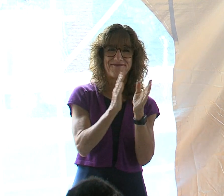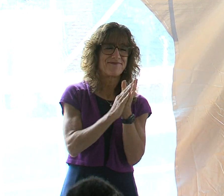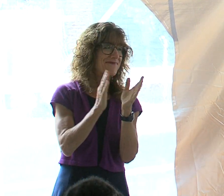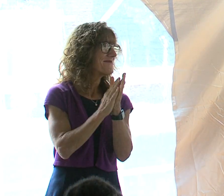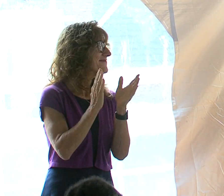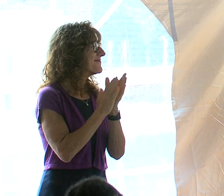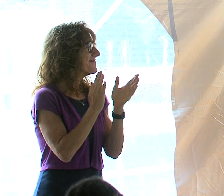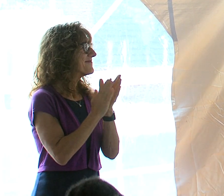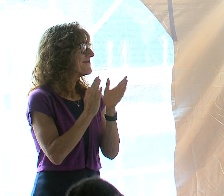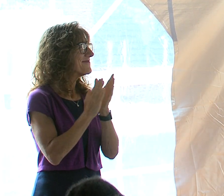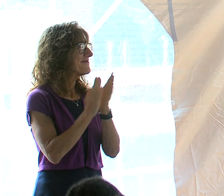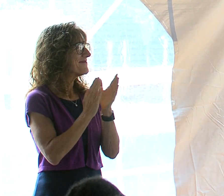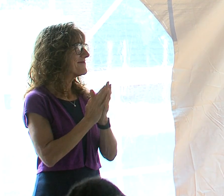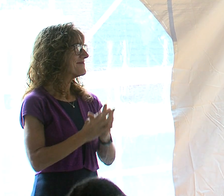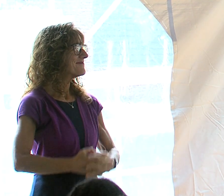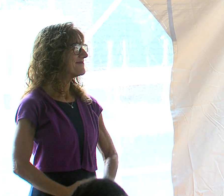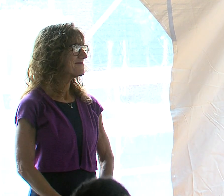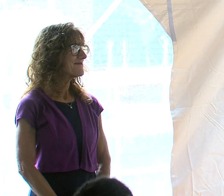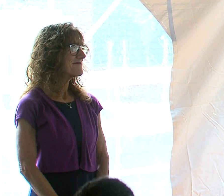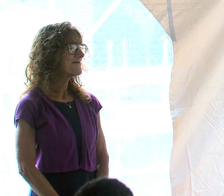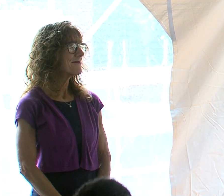Thanks, Councilman. I really appreciate it. Thank you so much. Thank you.